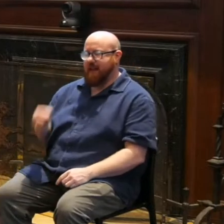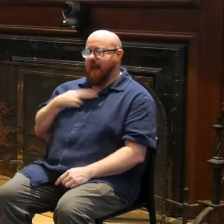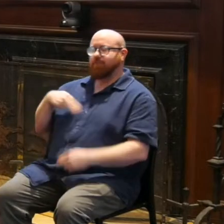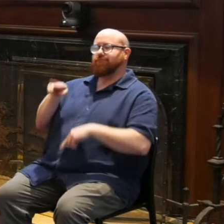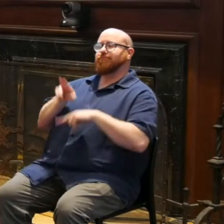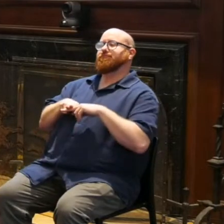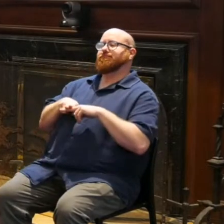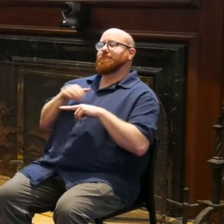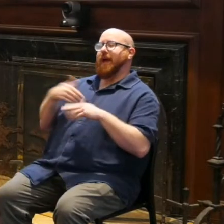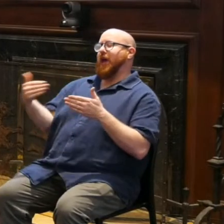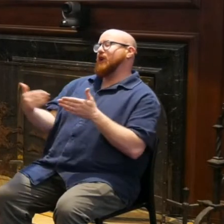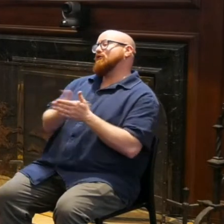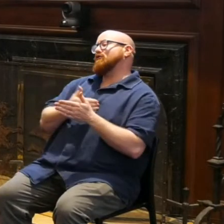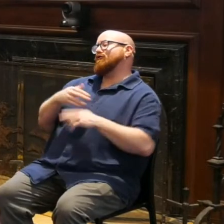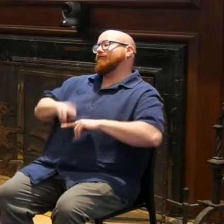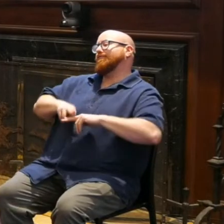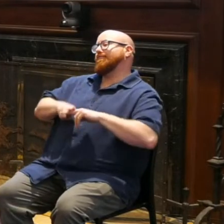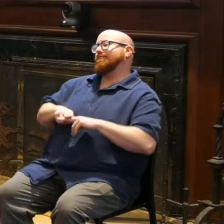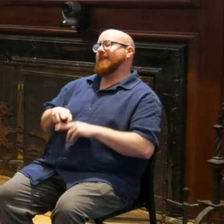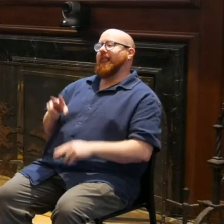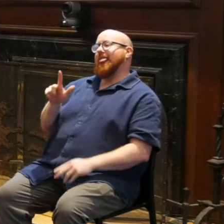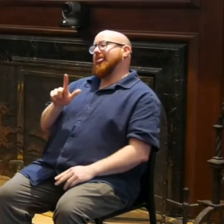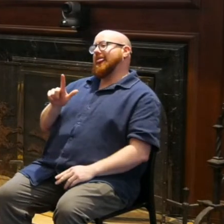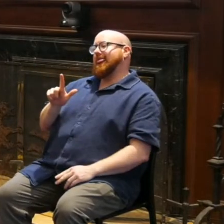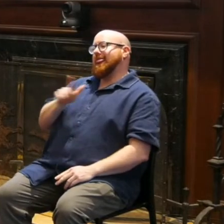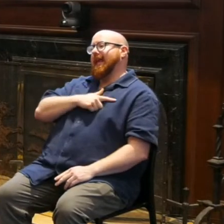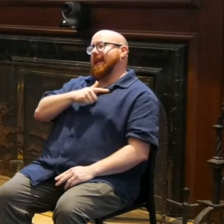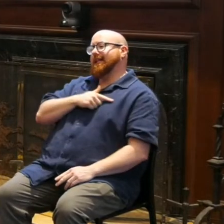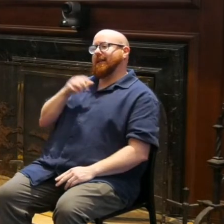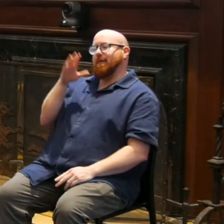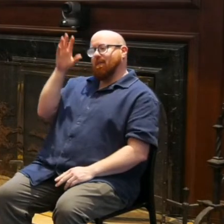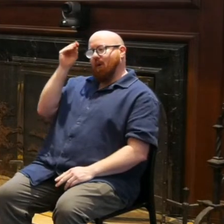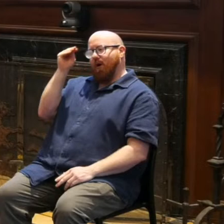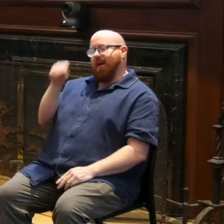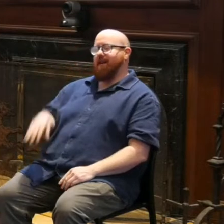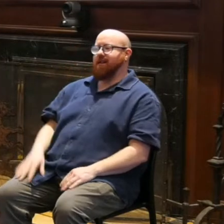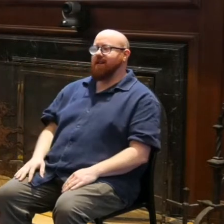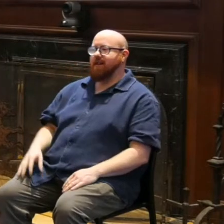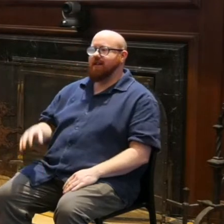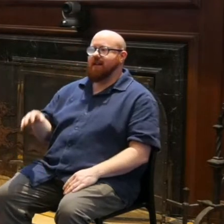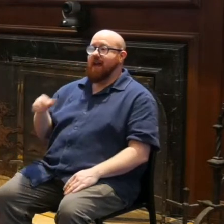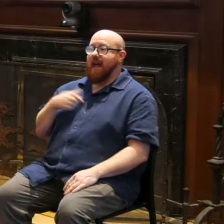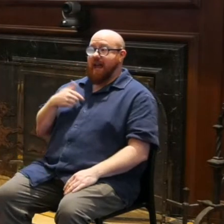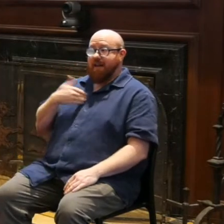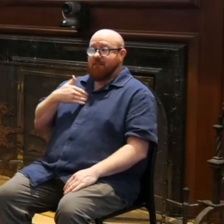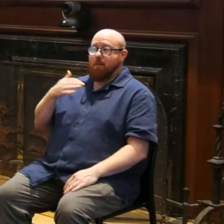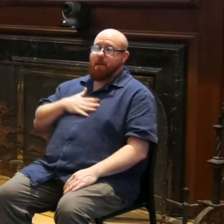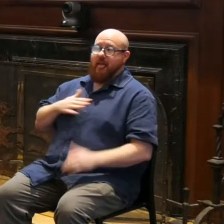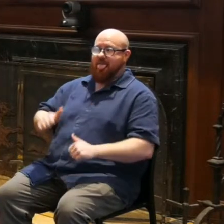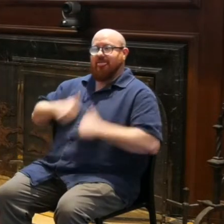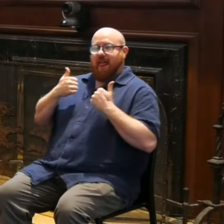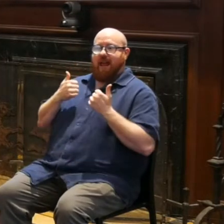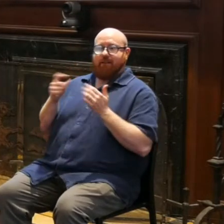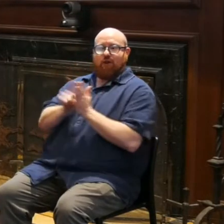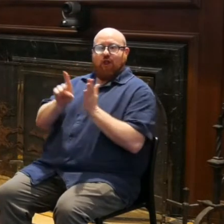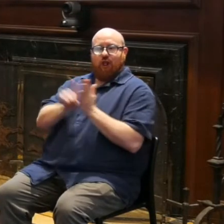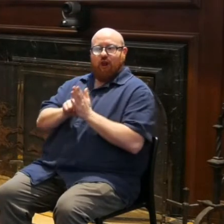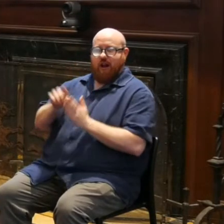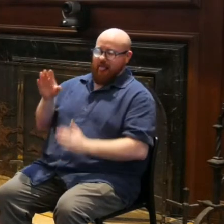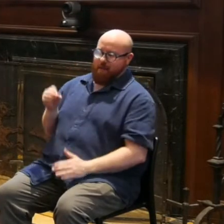recliner with comfort dials. I had my Life Alert clapper. I had my Insure